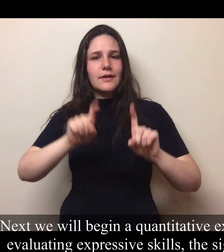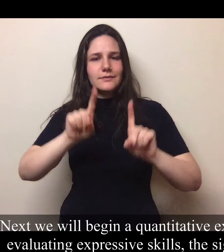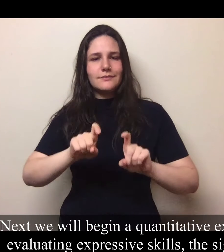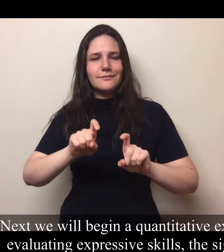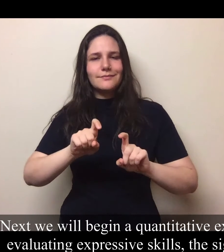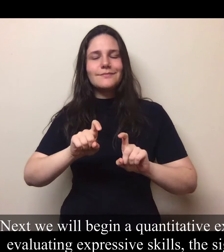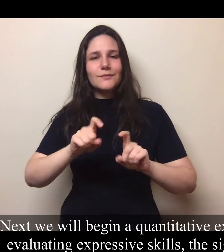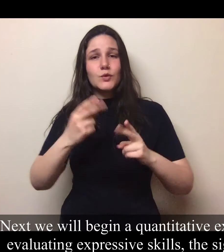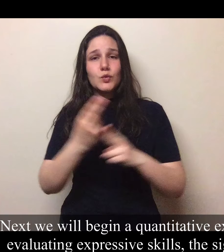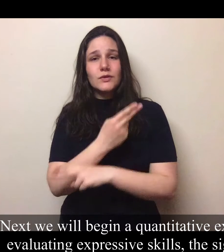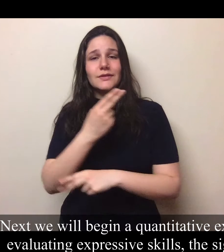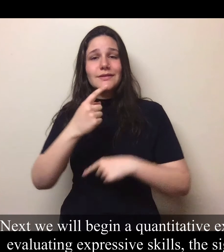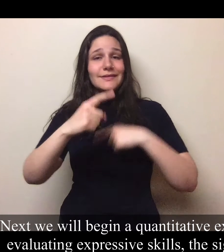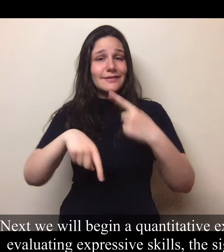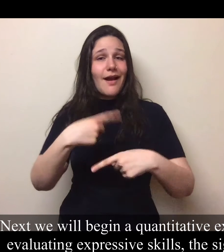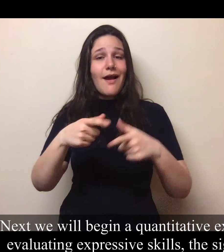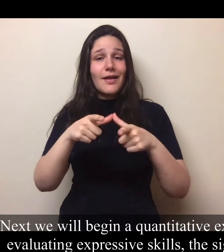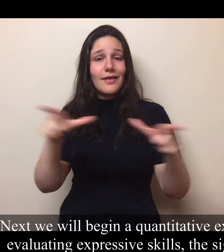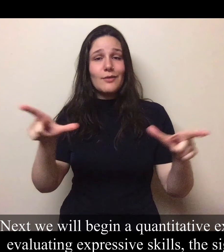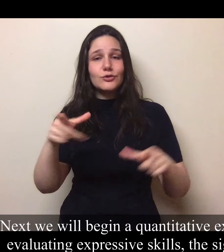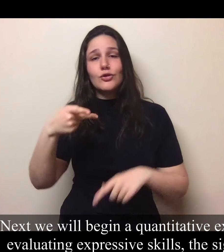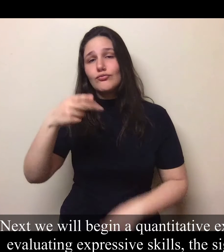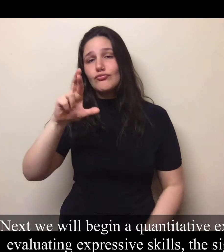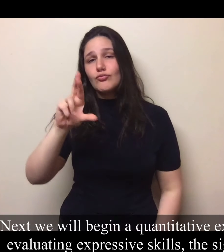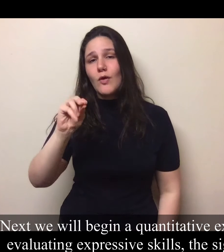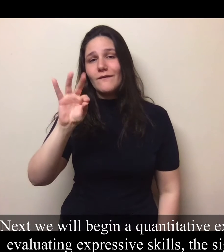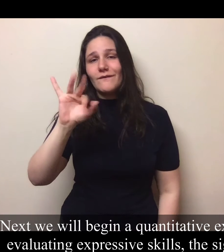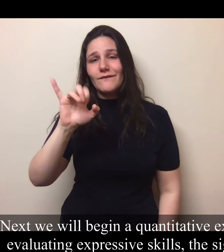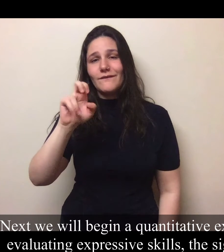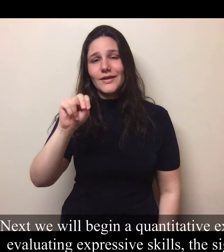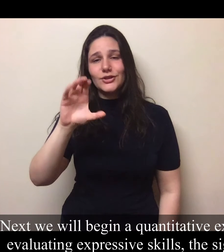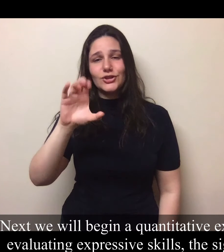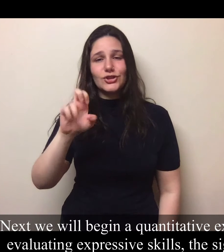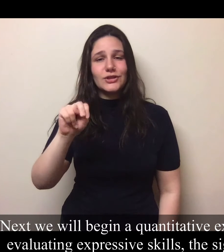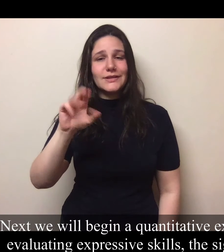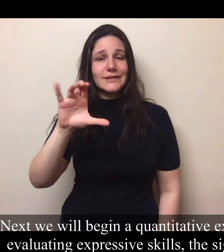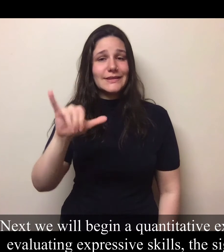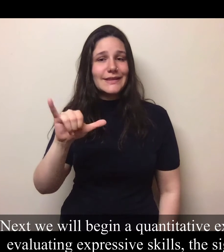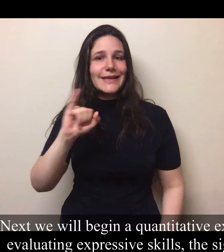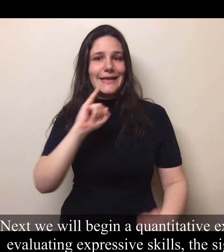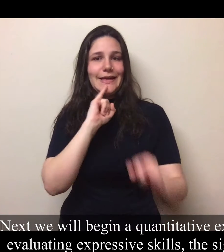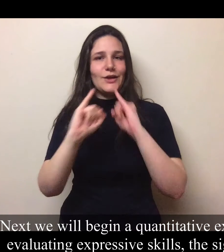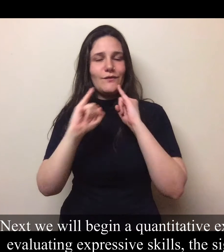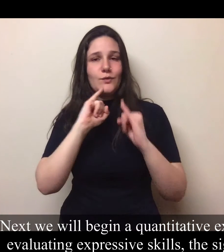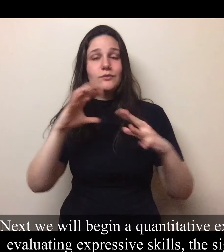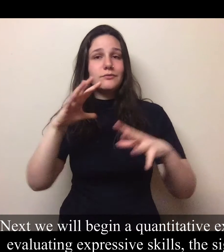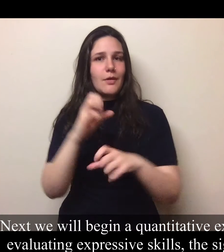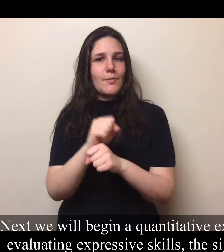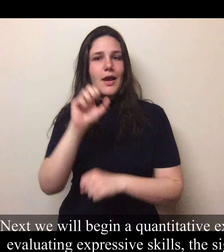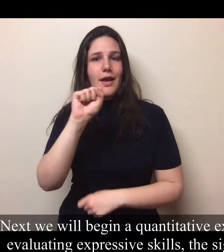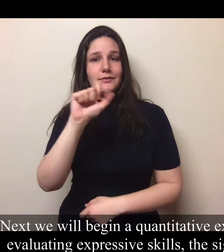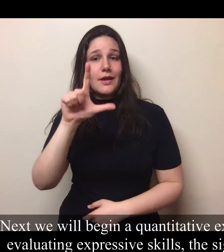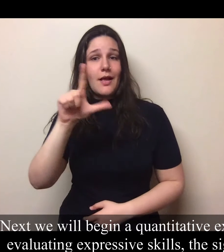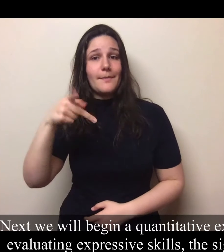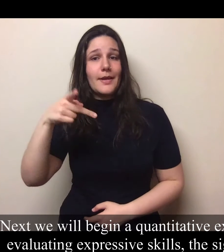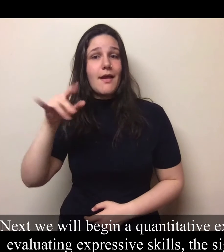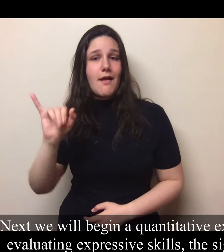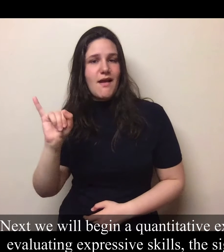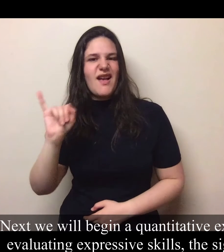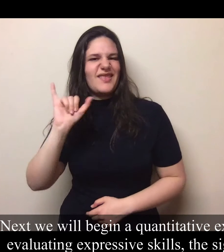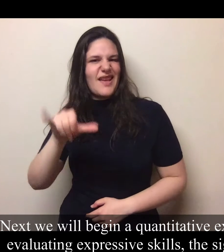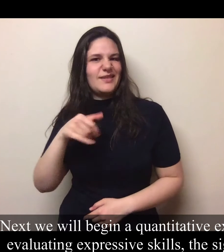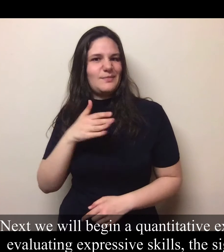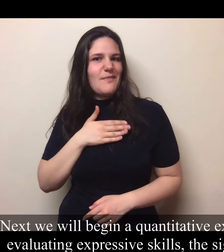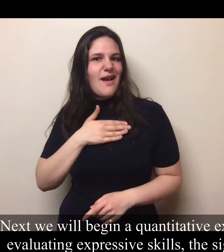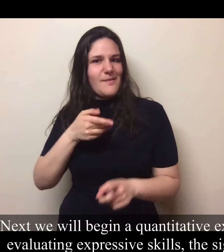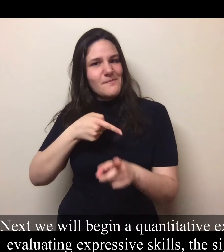Next, we will begin a quantitative experiment using our main method of evaluating expressive skills, the sign language proficiency